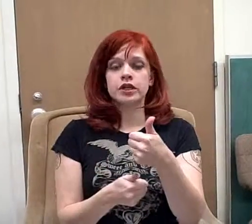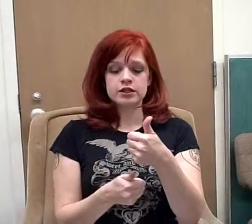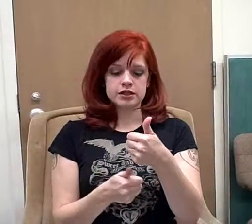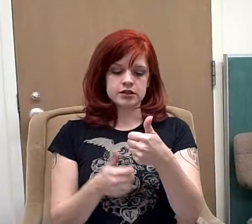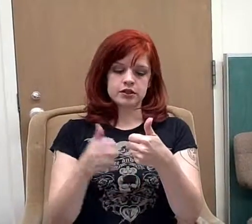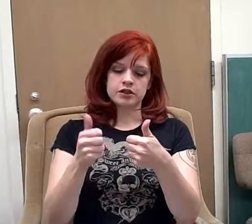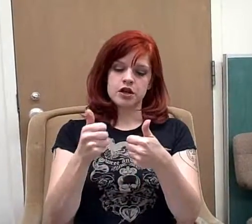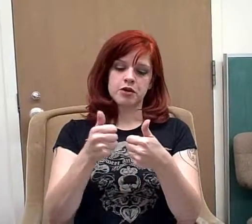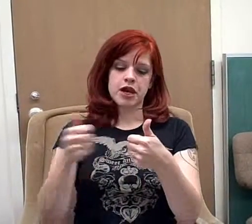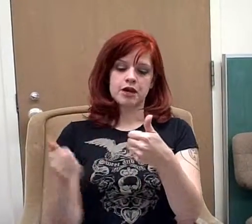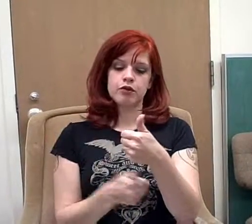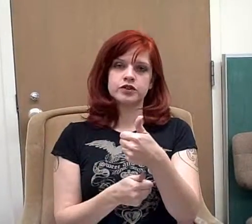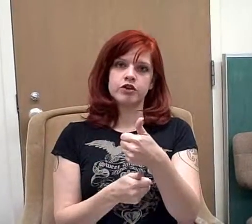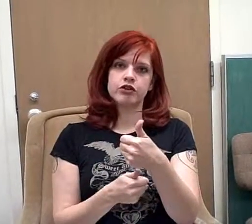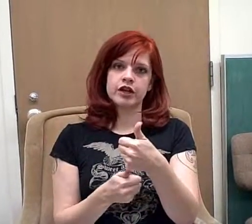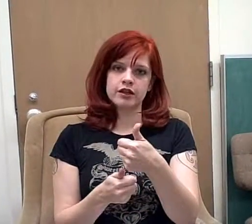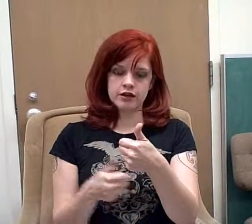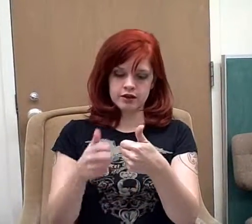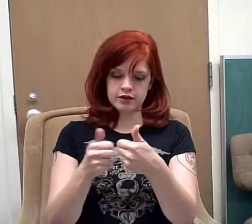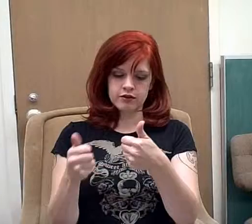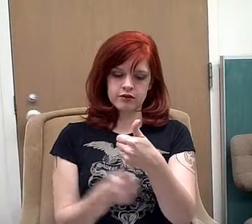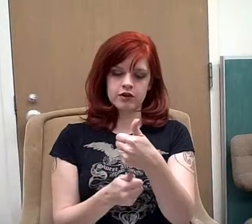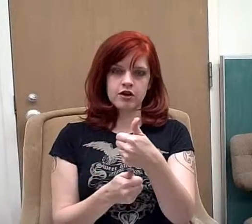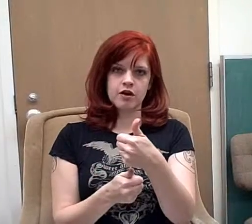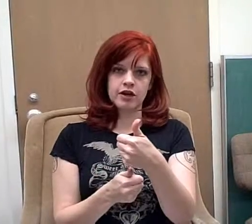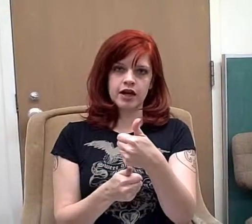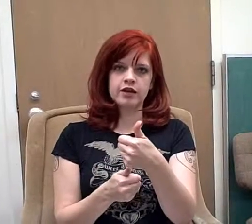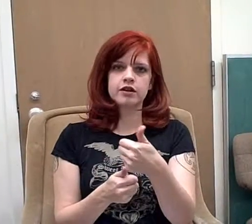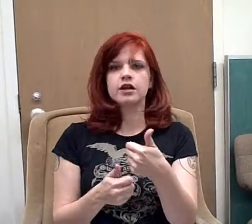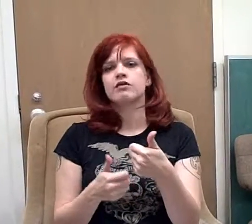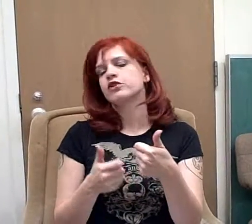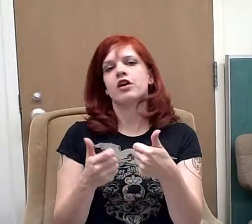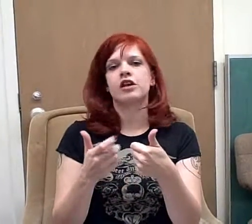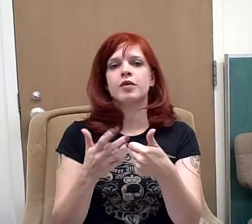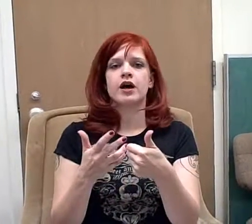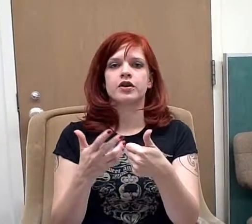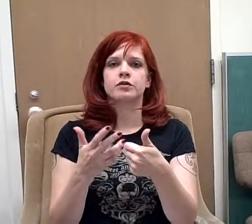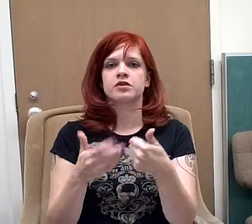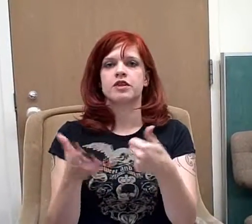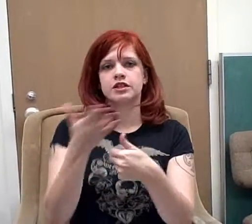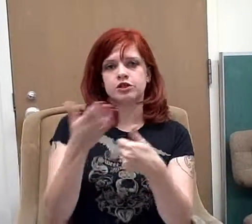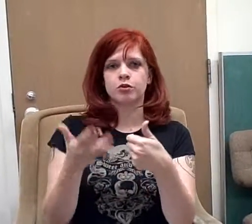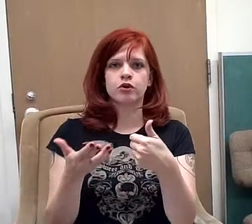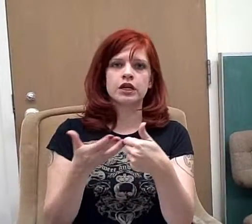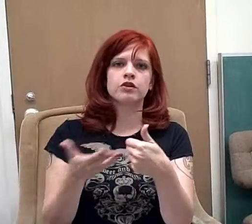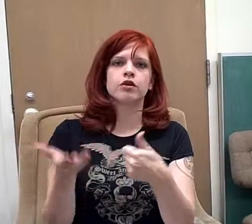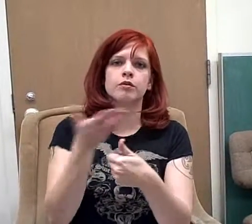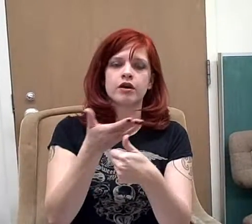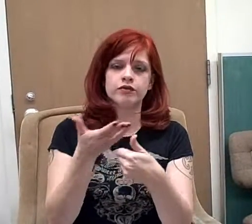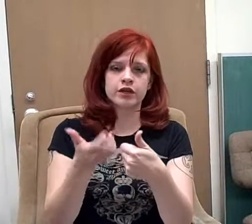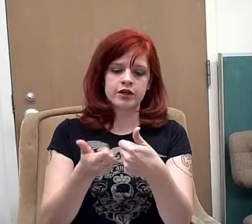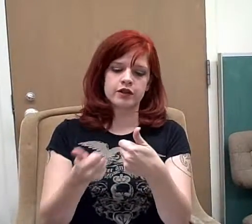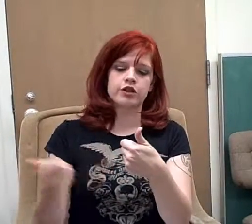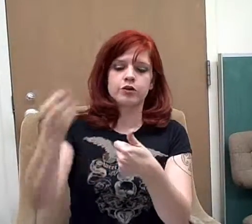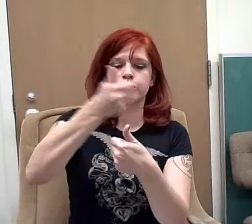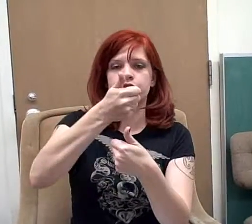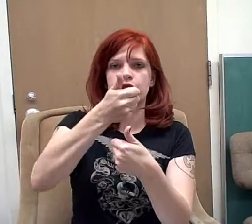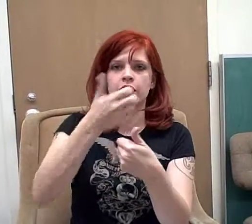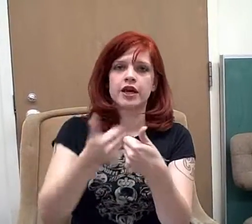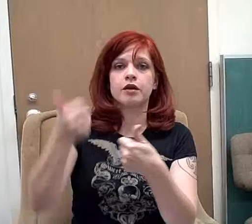Subordinate, the dominant hand moves underneath the non-dominant hand. If you're talking about something that's subordinate or above, then you would move the dominant hand